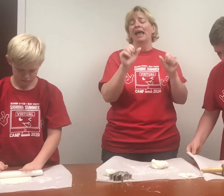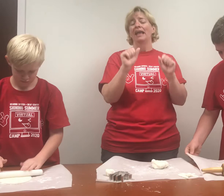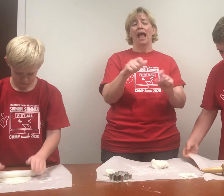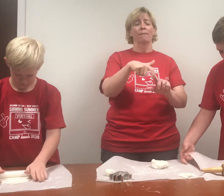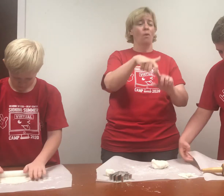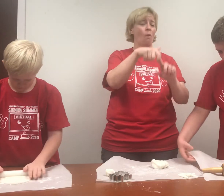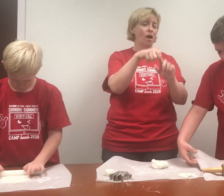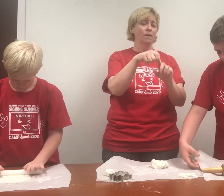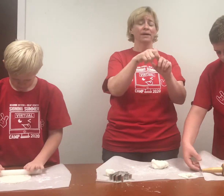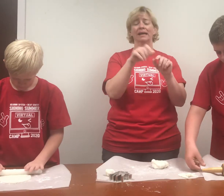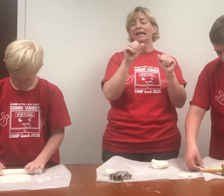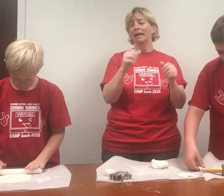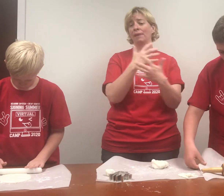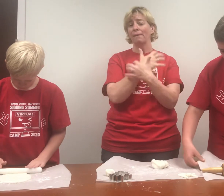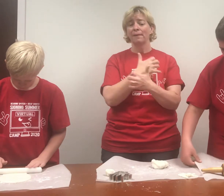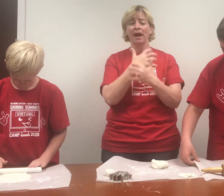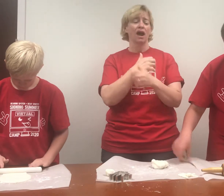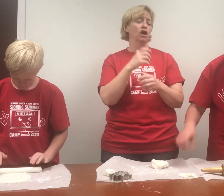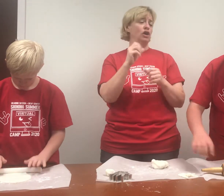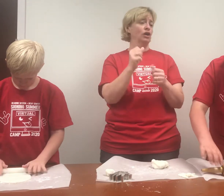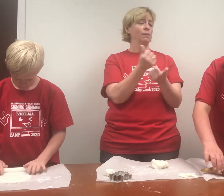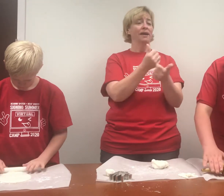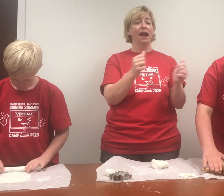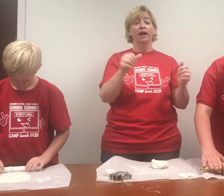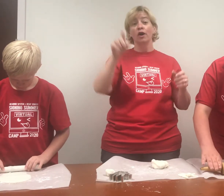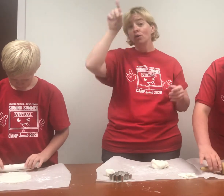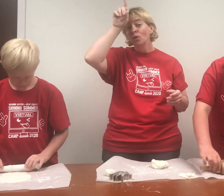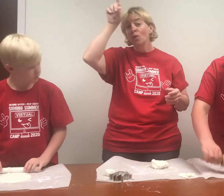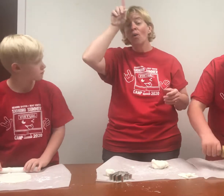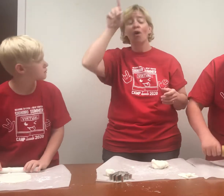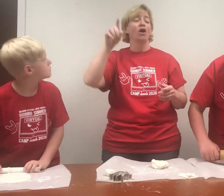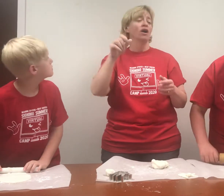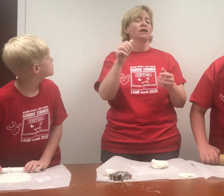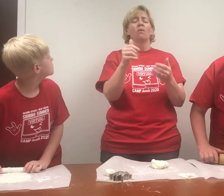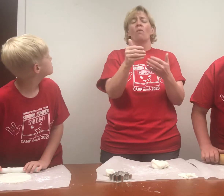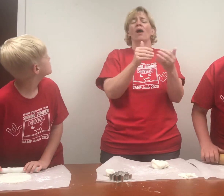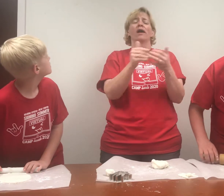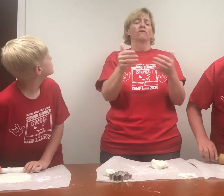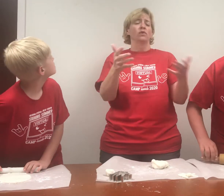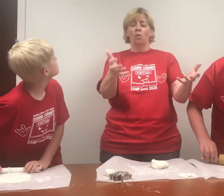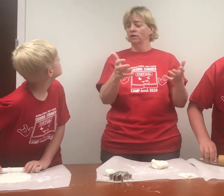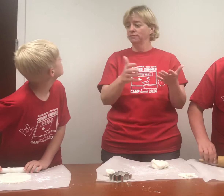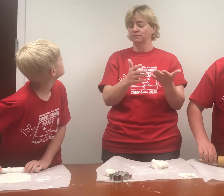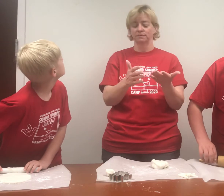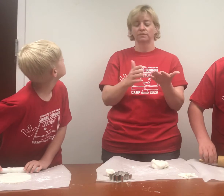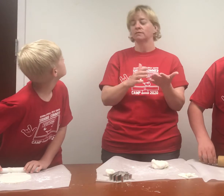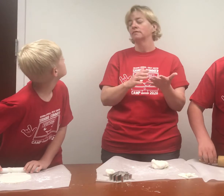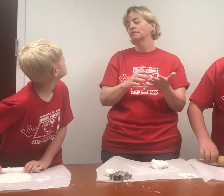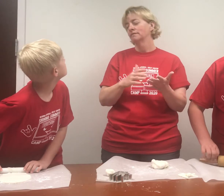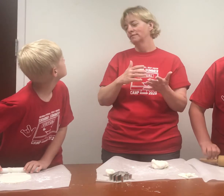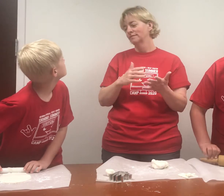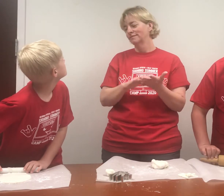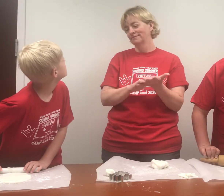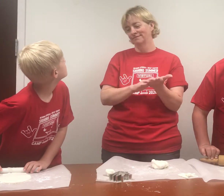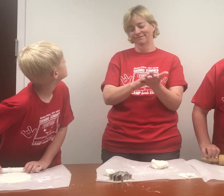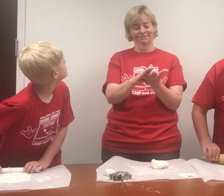fine. You can make anything. It can be a bear, it could be a unicorn, it could be whatever you want it to be.